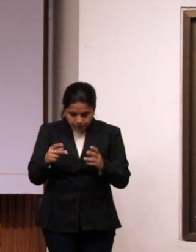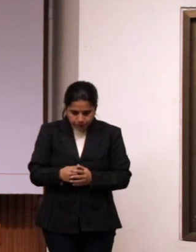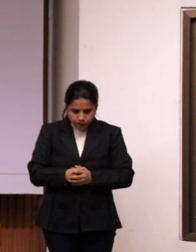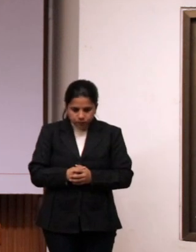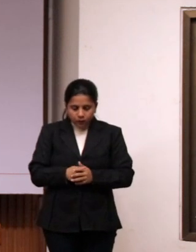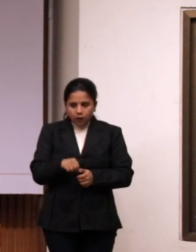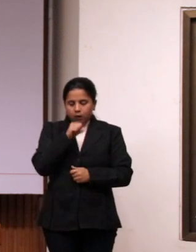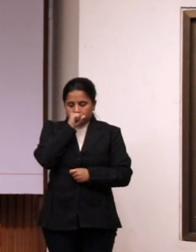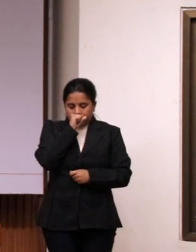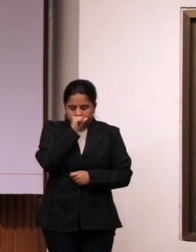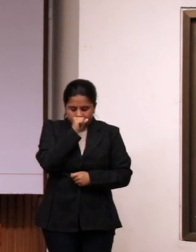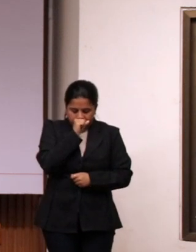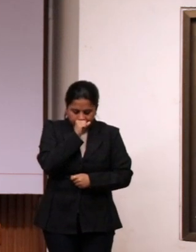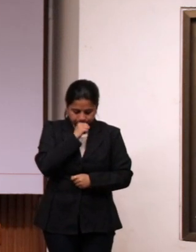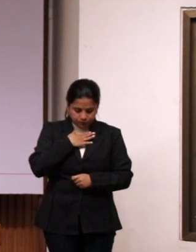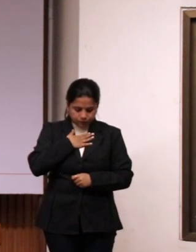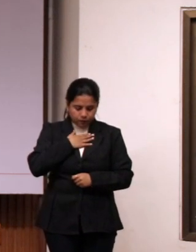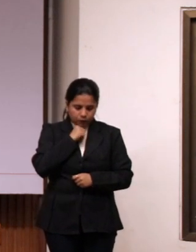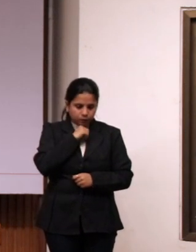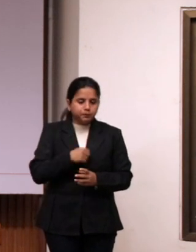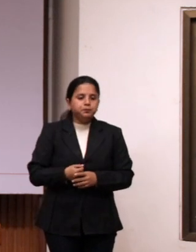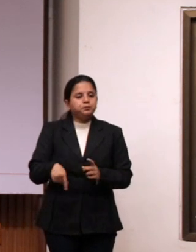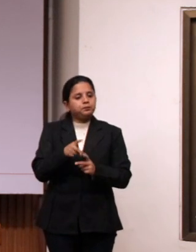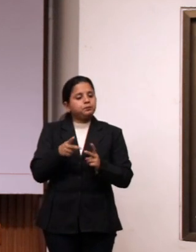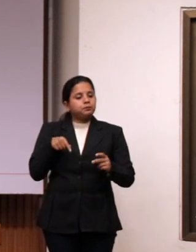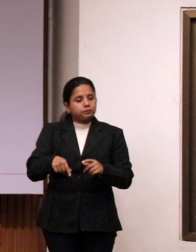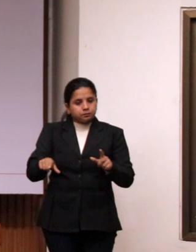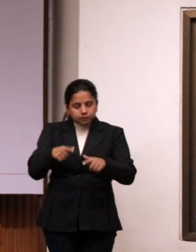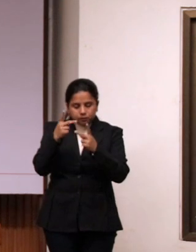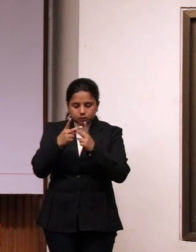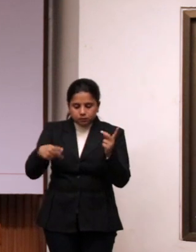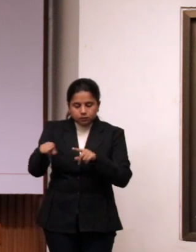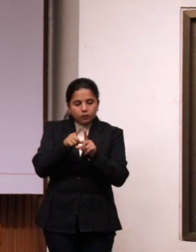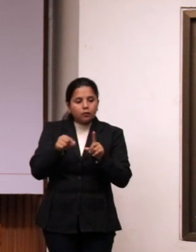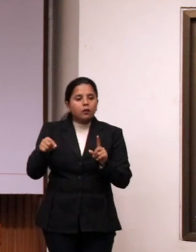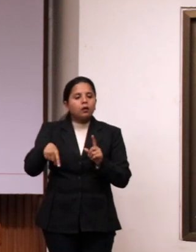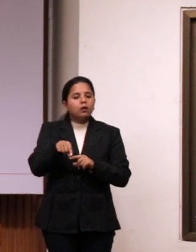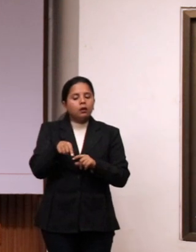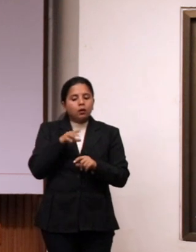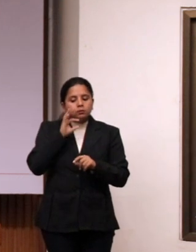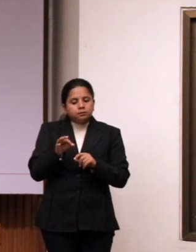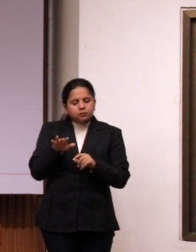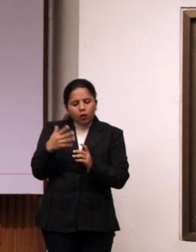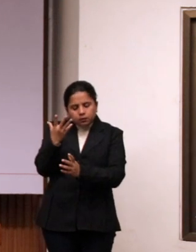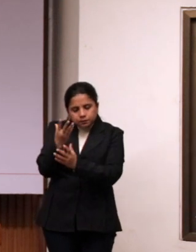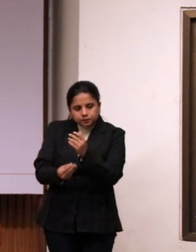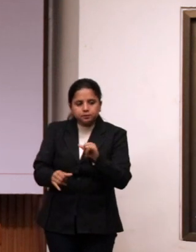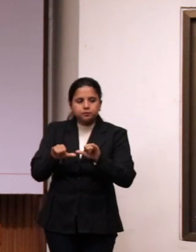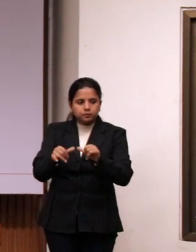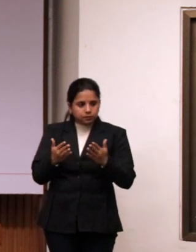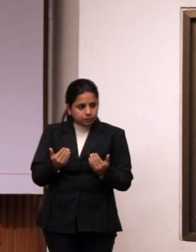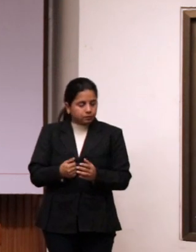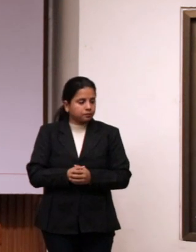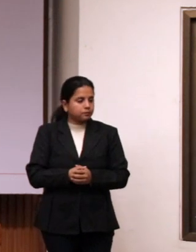that biotic pressure continue, it becomes grassland. Still that biotic pressure continue, it become a degraded land. So